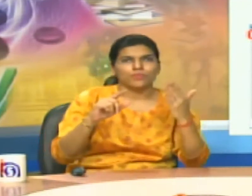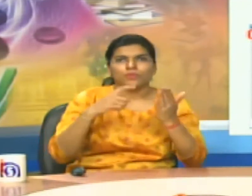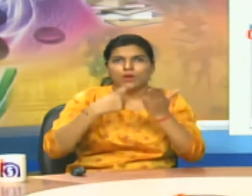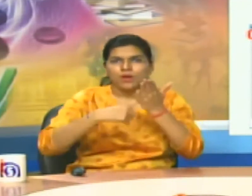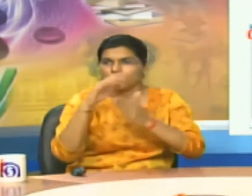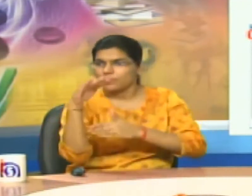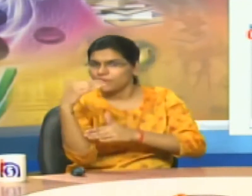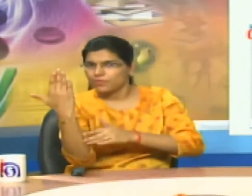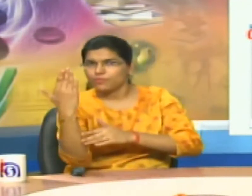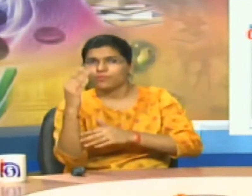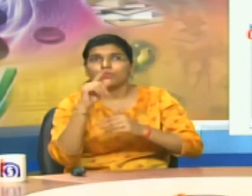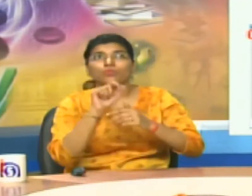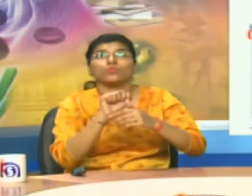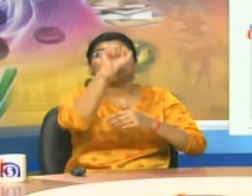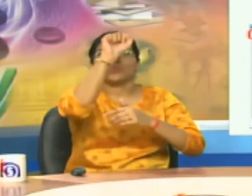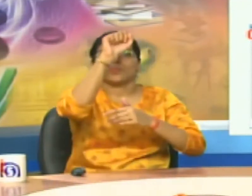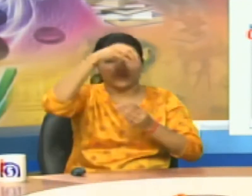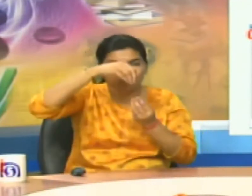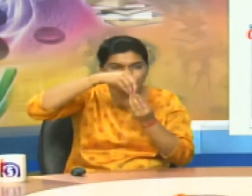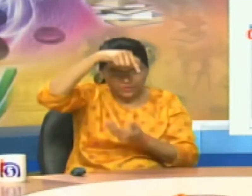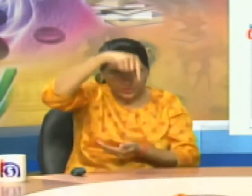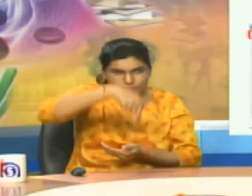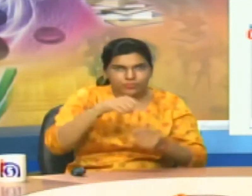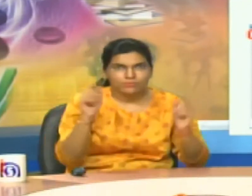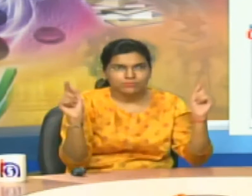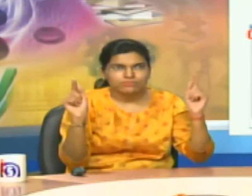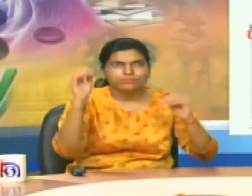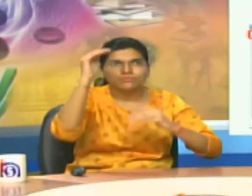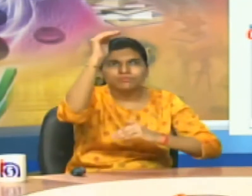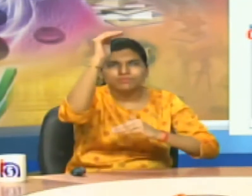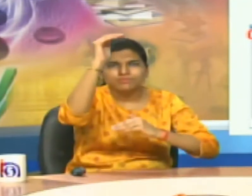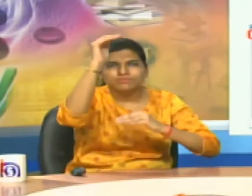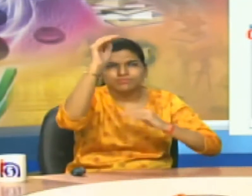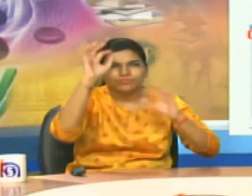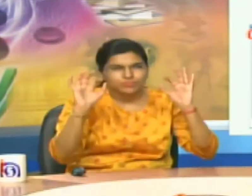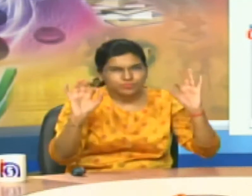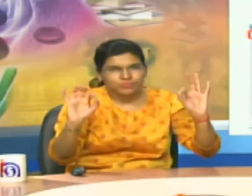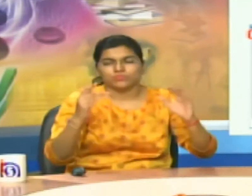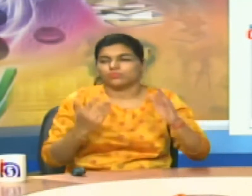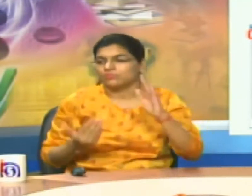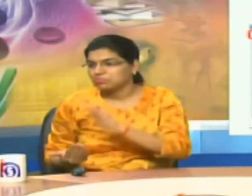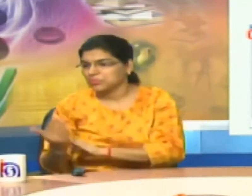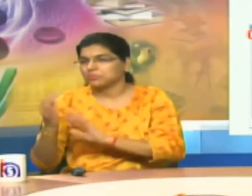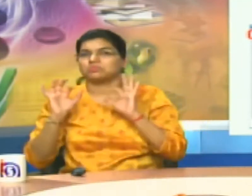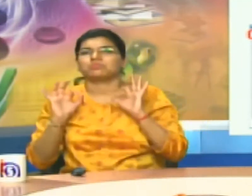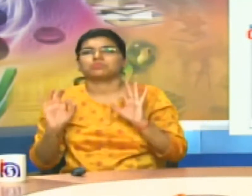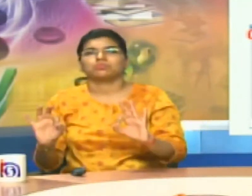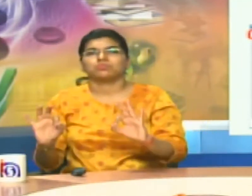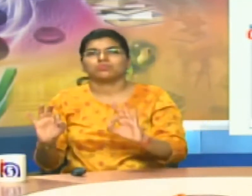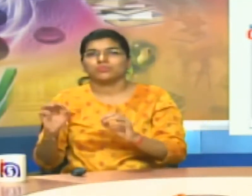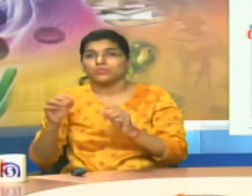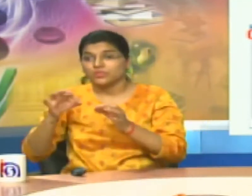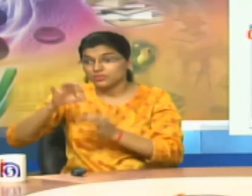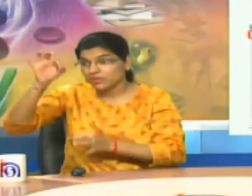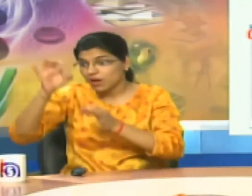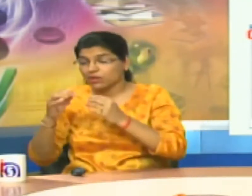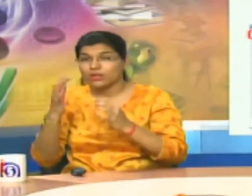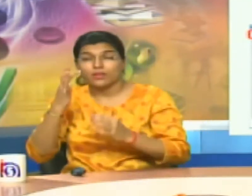the margin or decrease the size of the margin, top margin or the footer margin on the right side of the sheet or